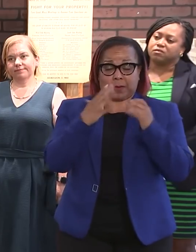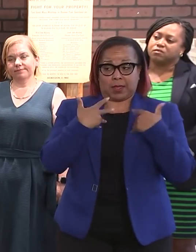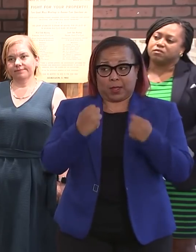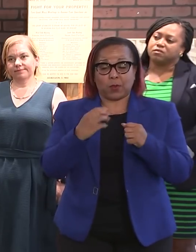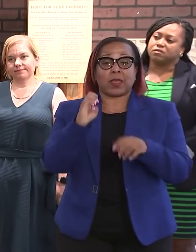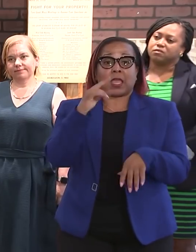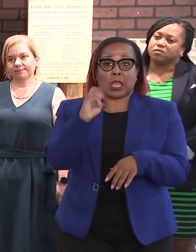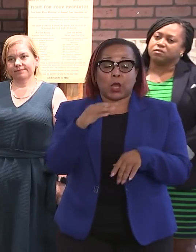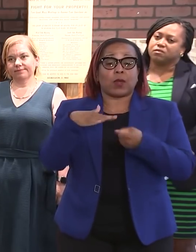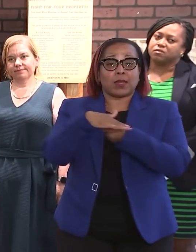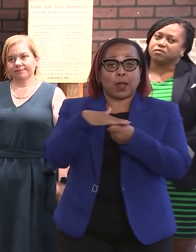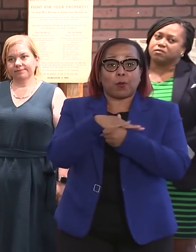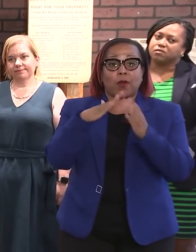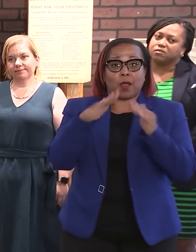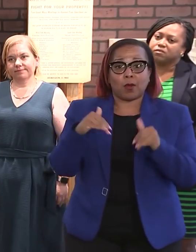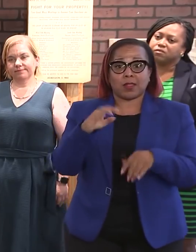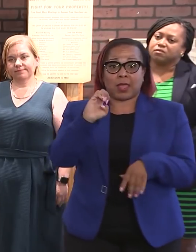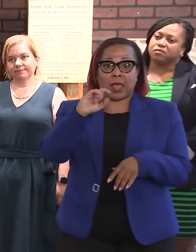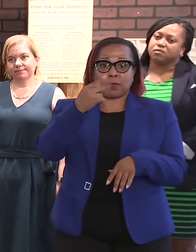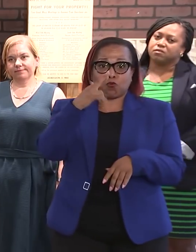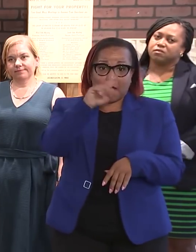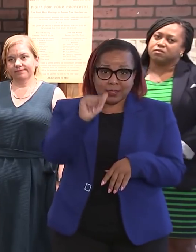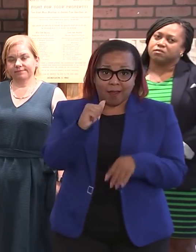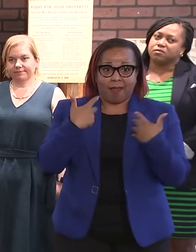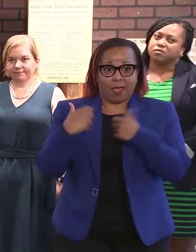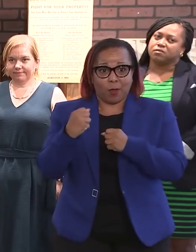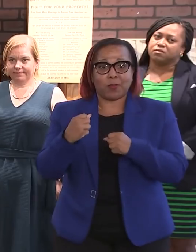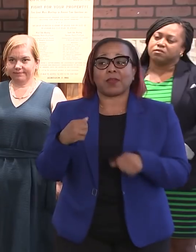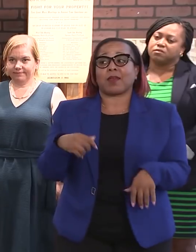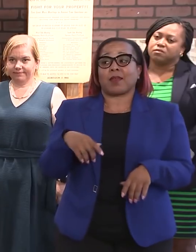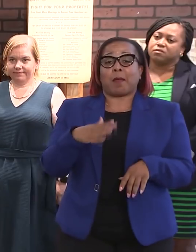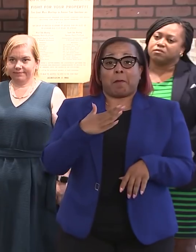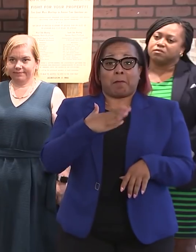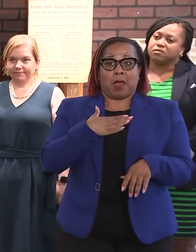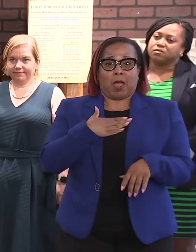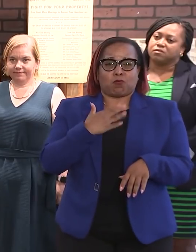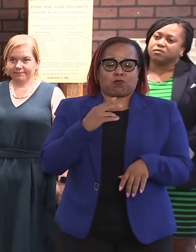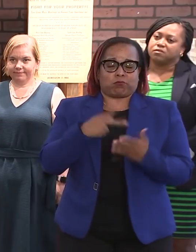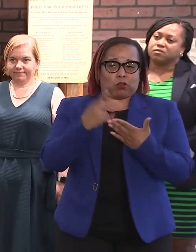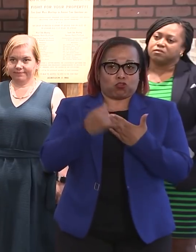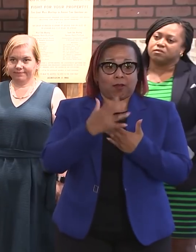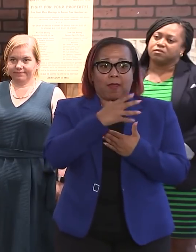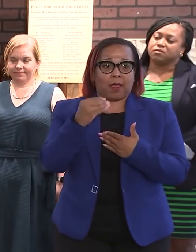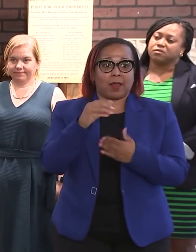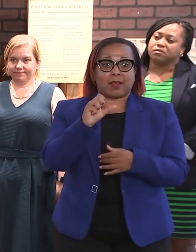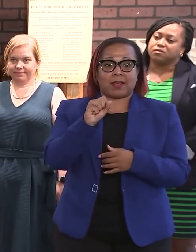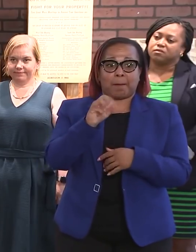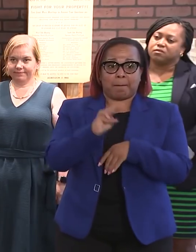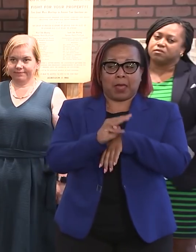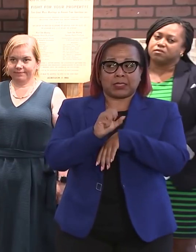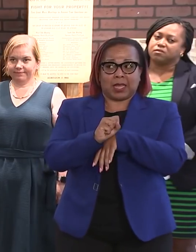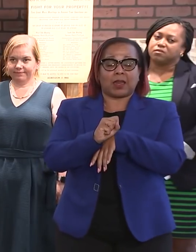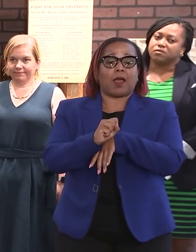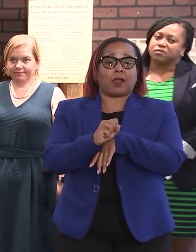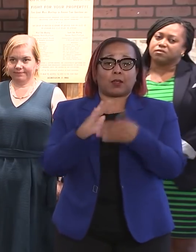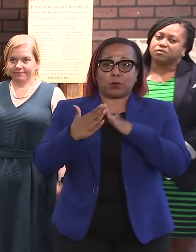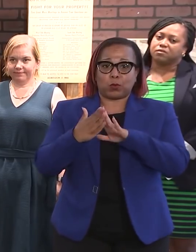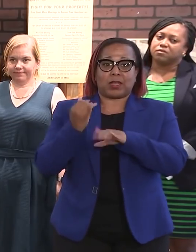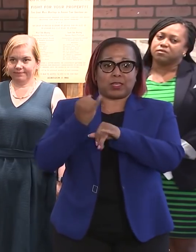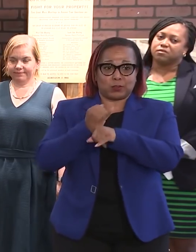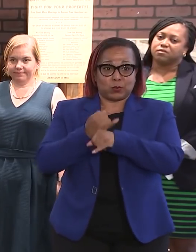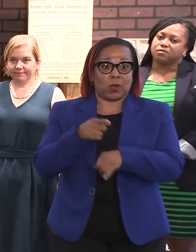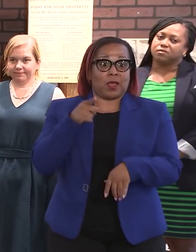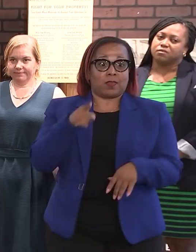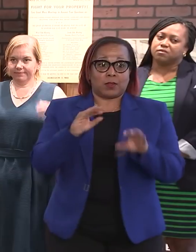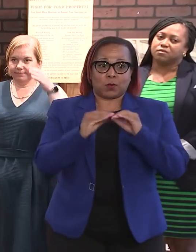Erie Neighborhood House, Esperanza Health, Myafa Redemption Project, and the Sinai Community Institute.